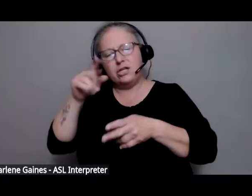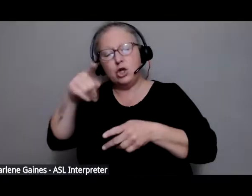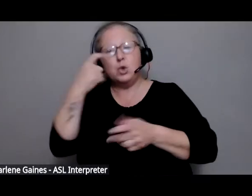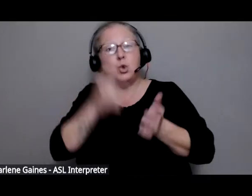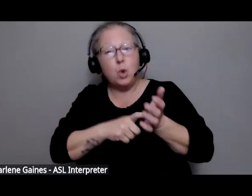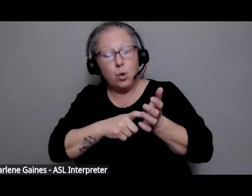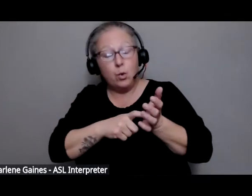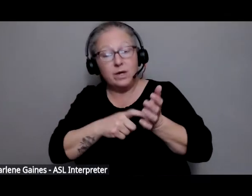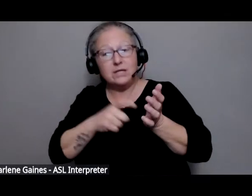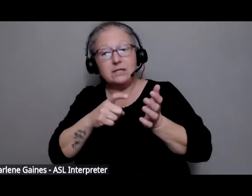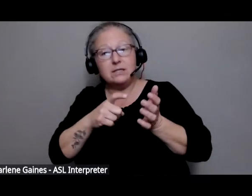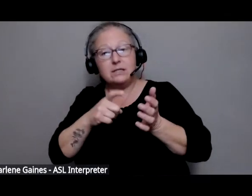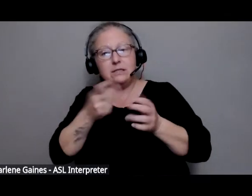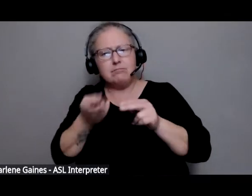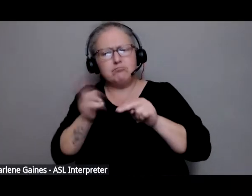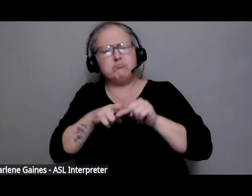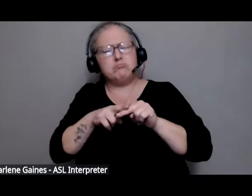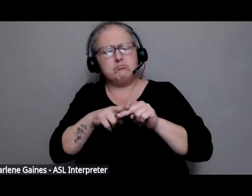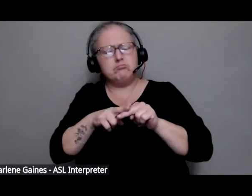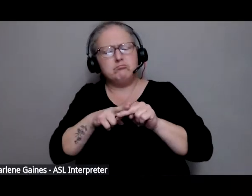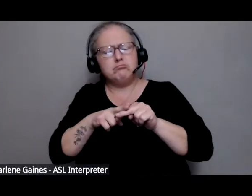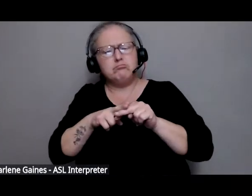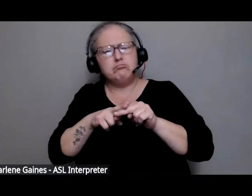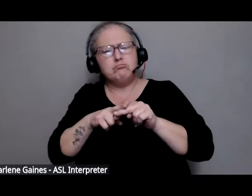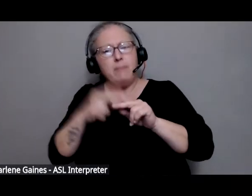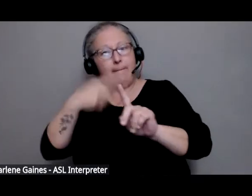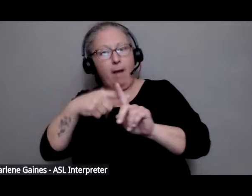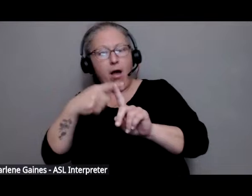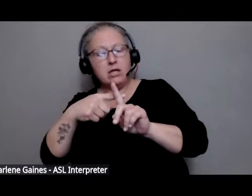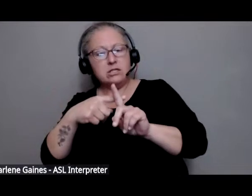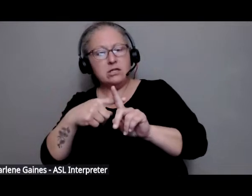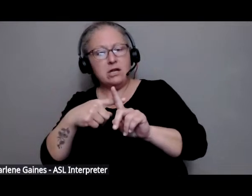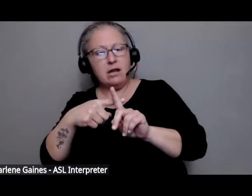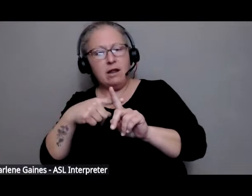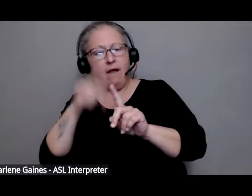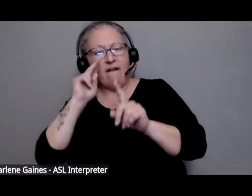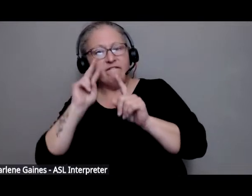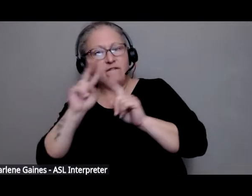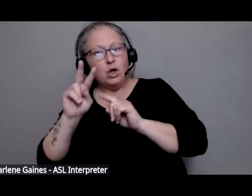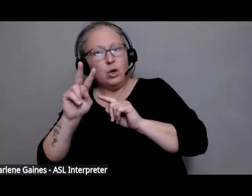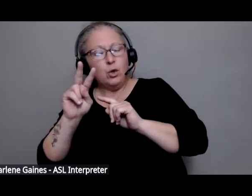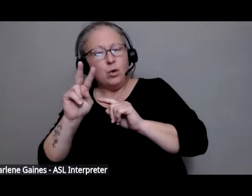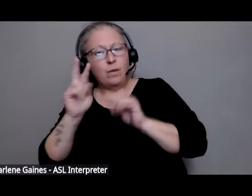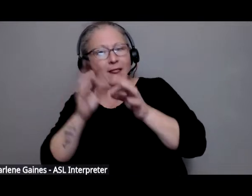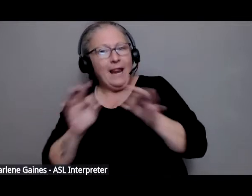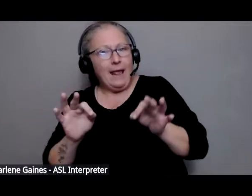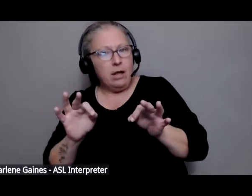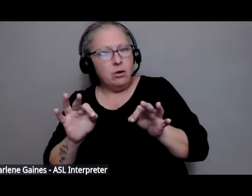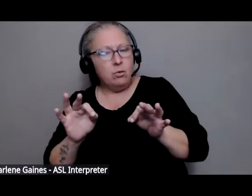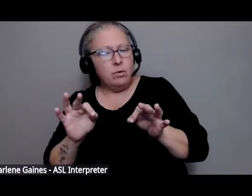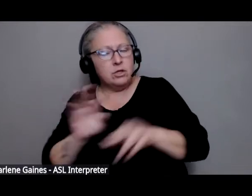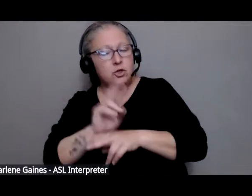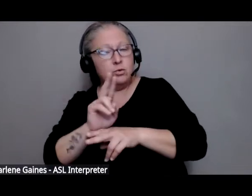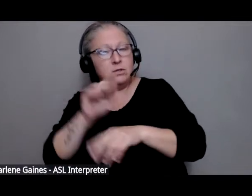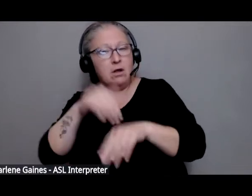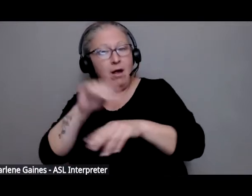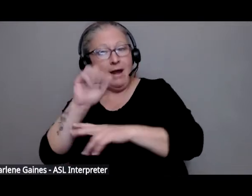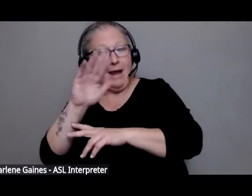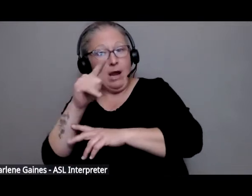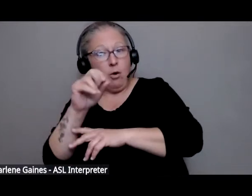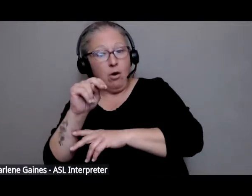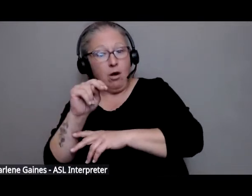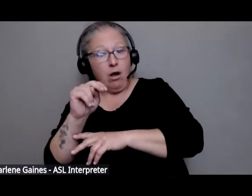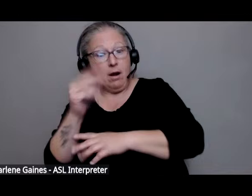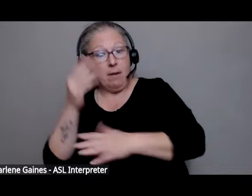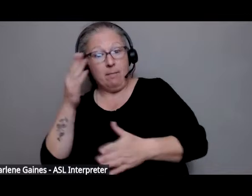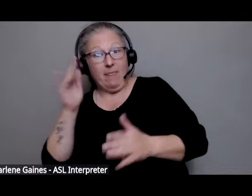noticed an uptick in sort of a positive view of like the language being used on campus at Aragon. And this might be sort